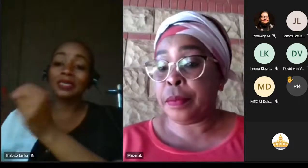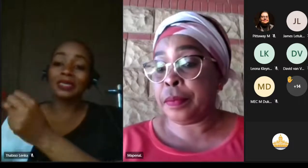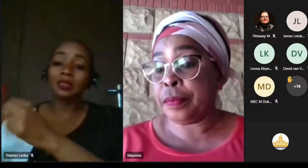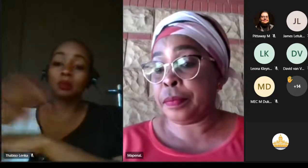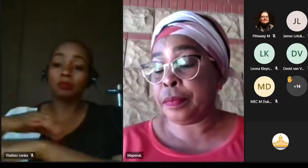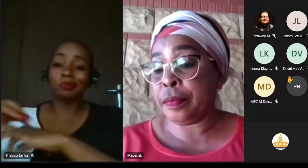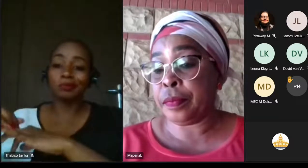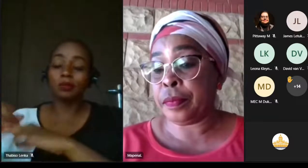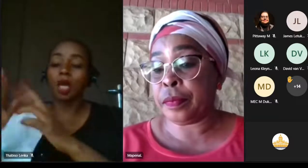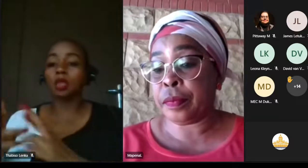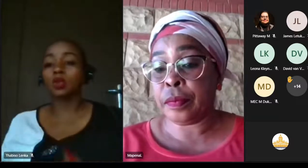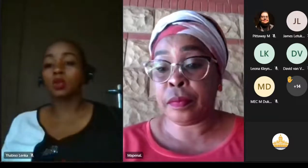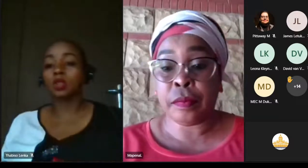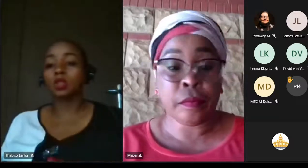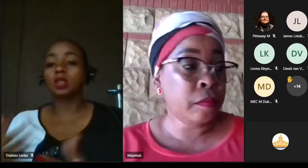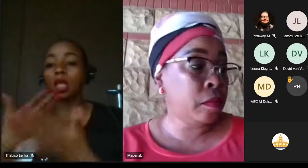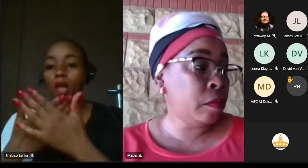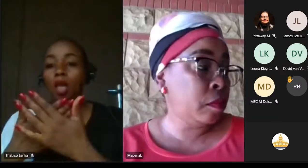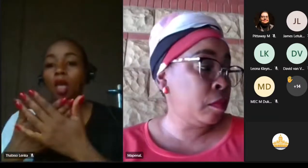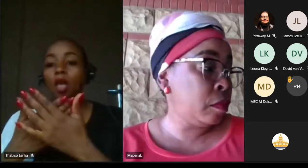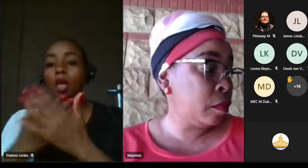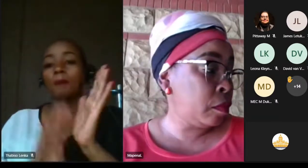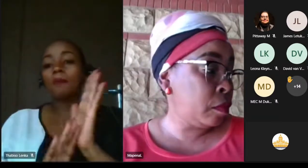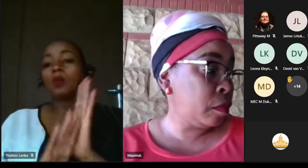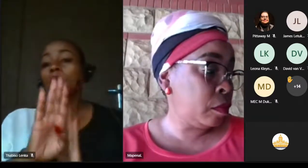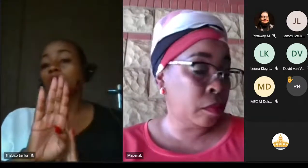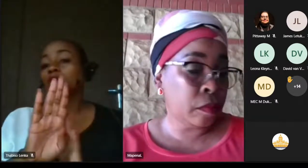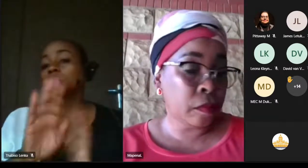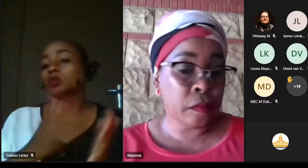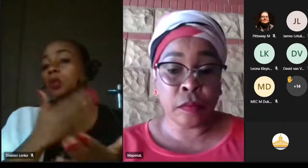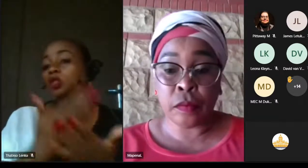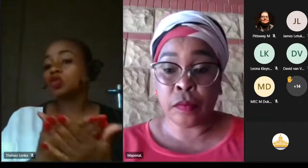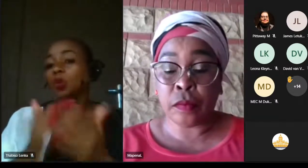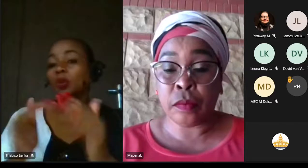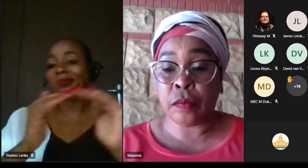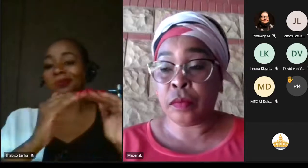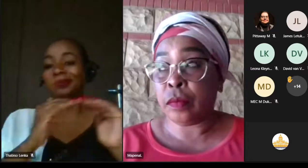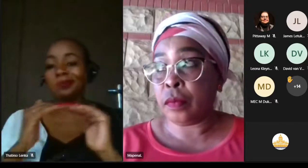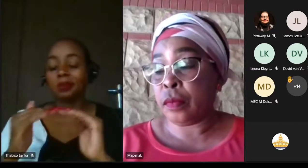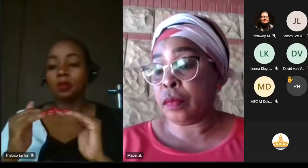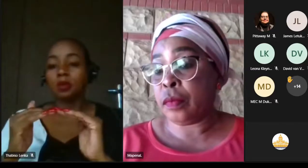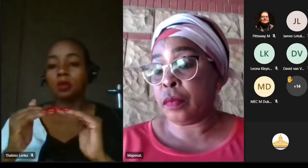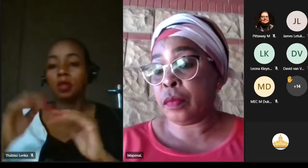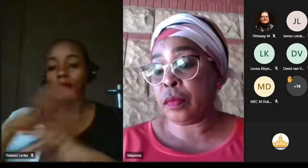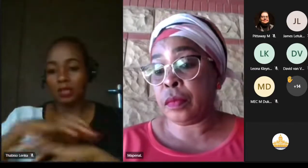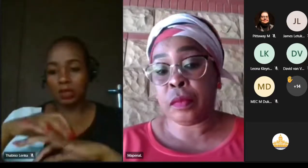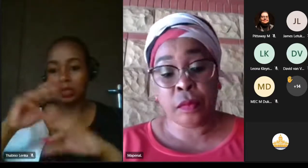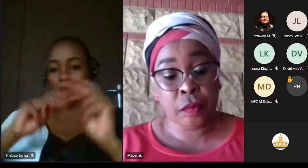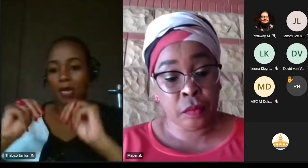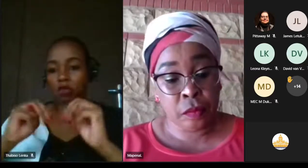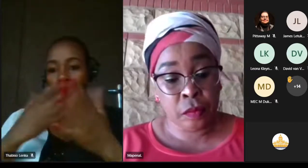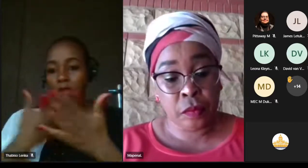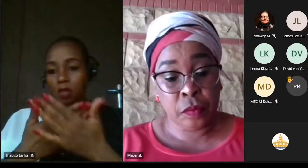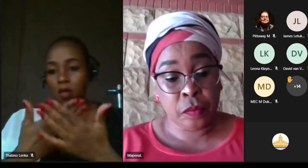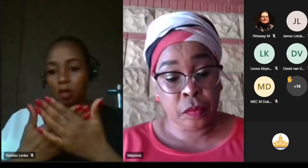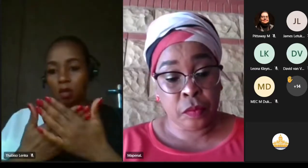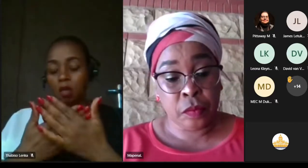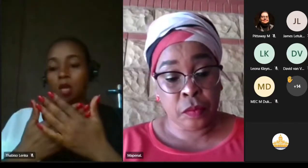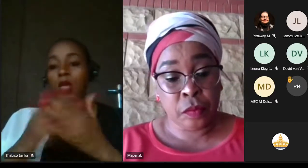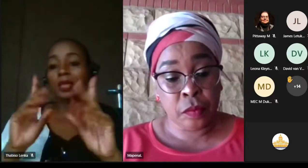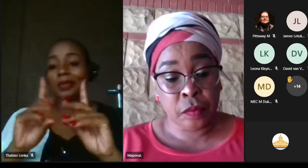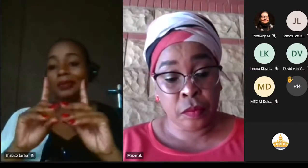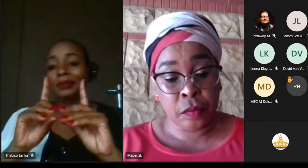forestry resources and to further promote and enforce sustainable forestry management. Honorable